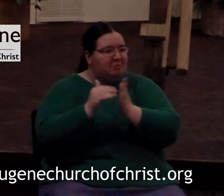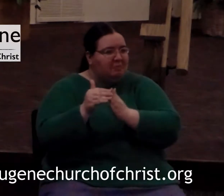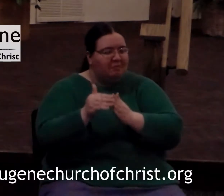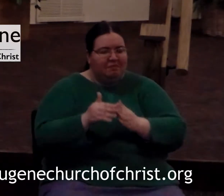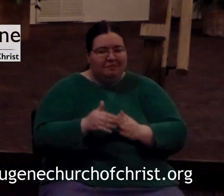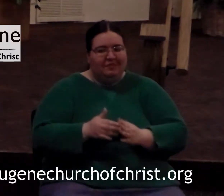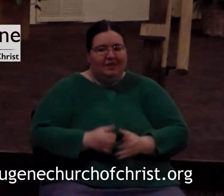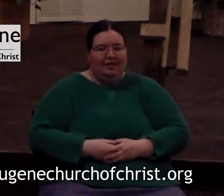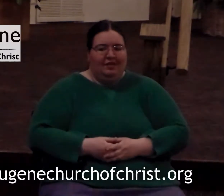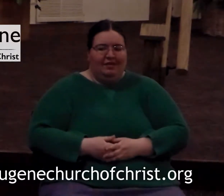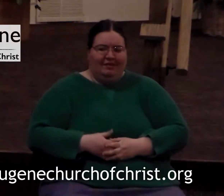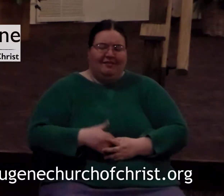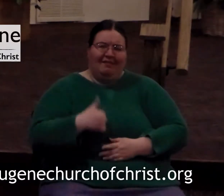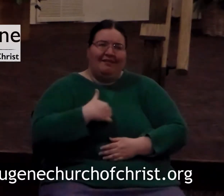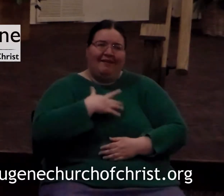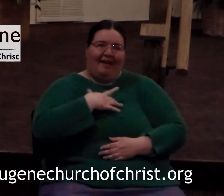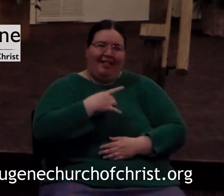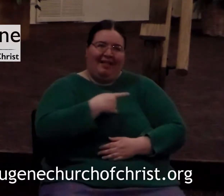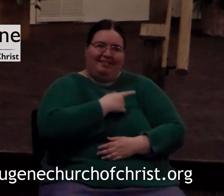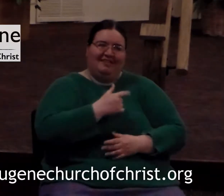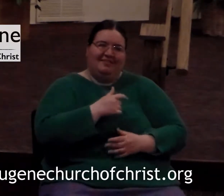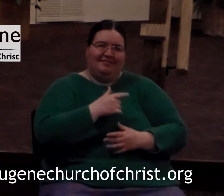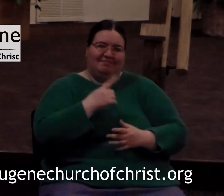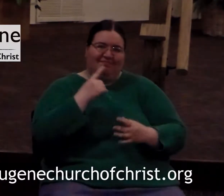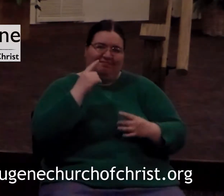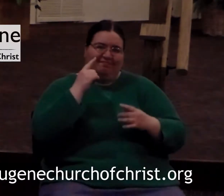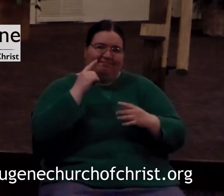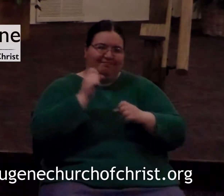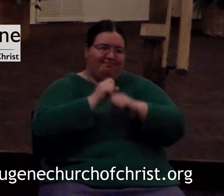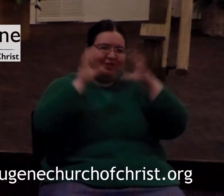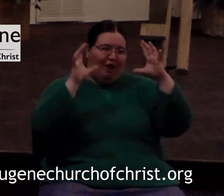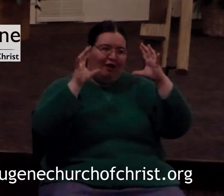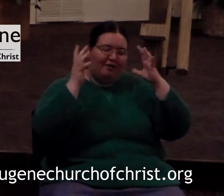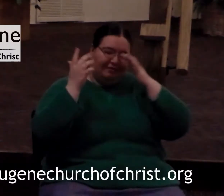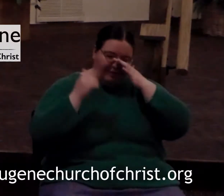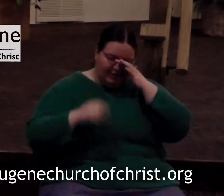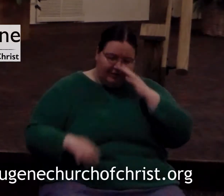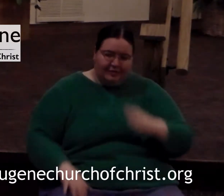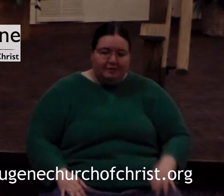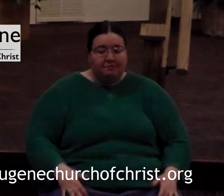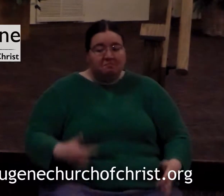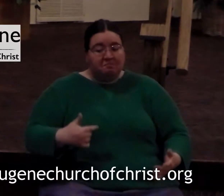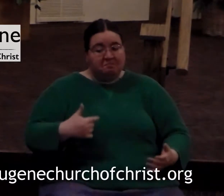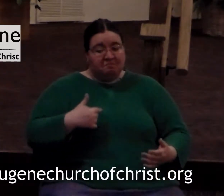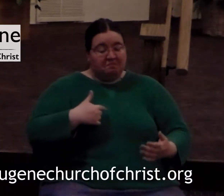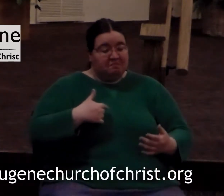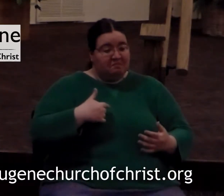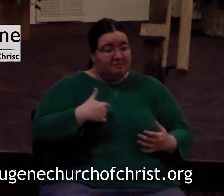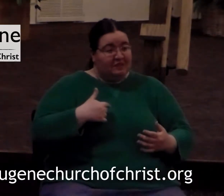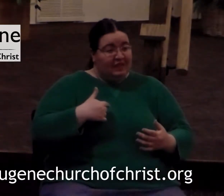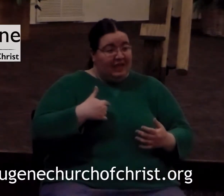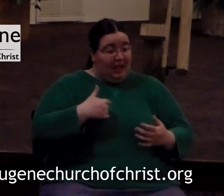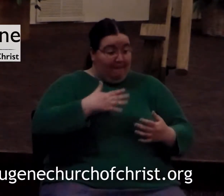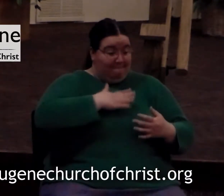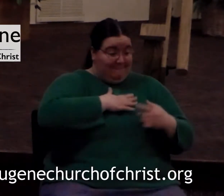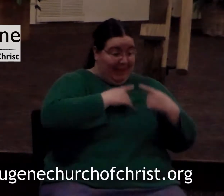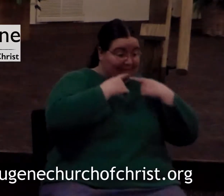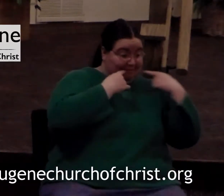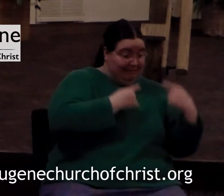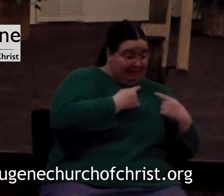slapped across the face with every now and then. Because I have a lot of patience for the sins that I struggle with and not so much patience for